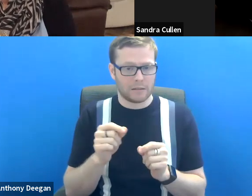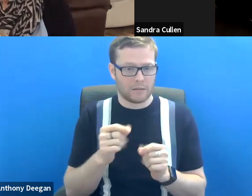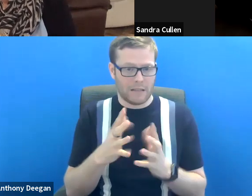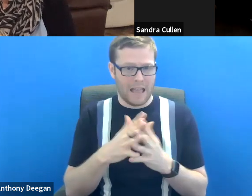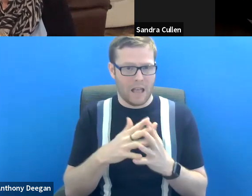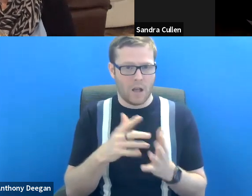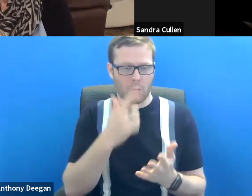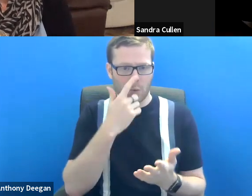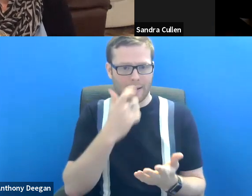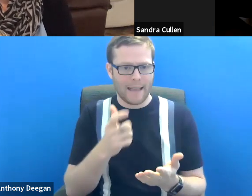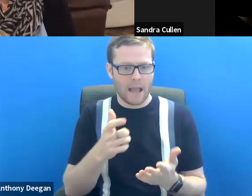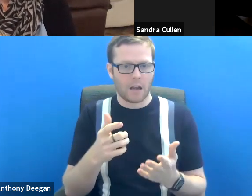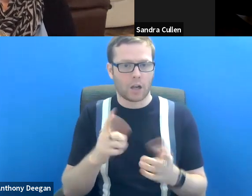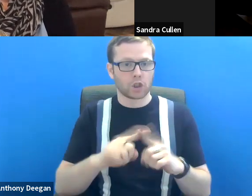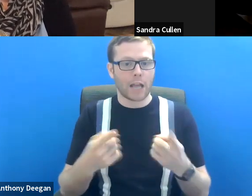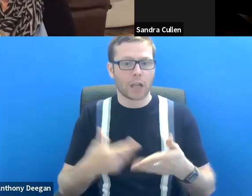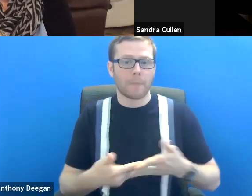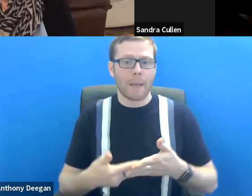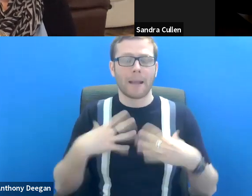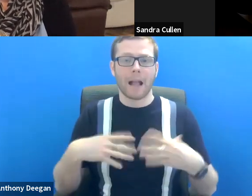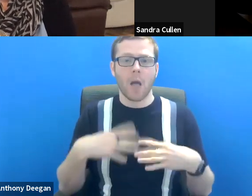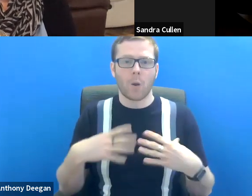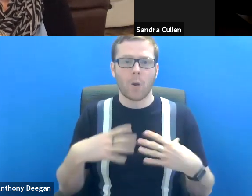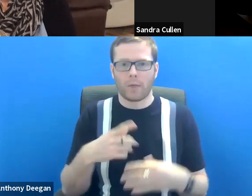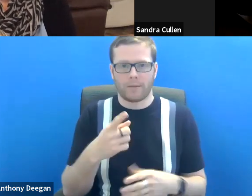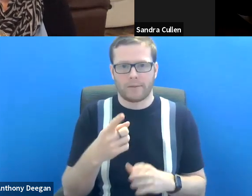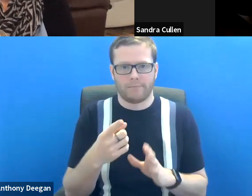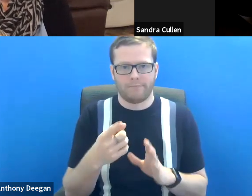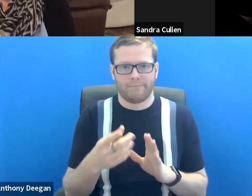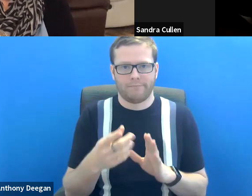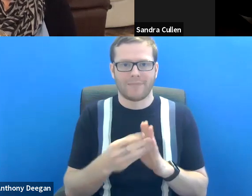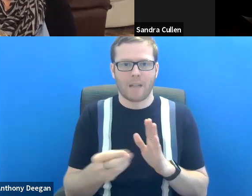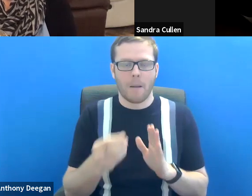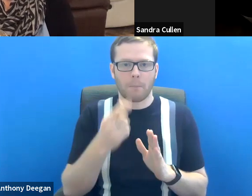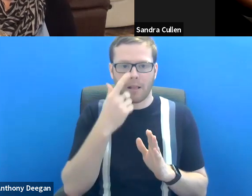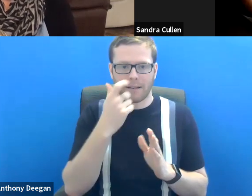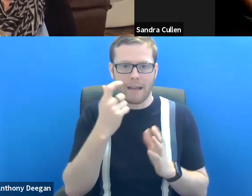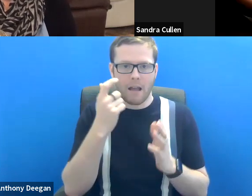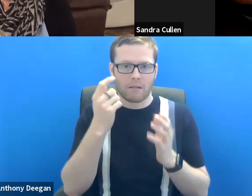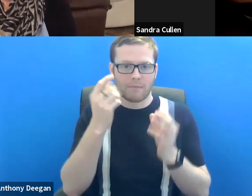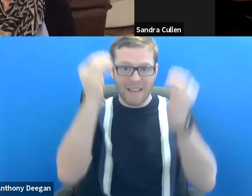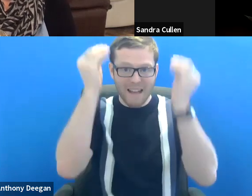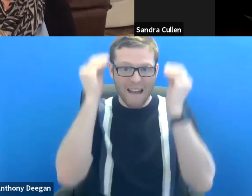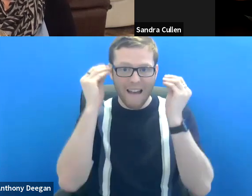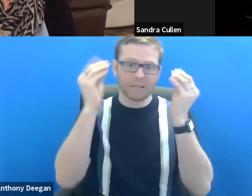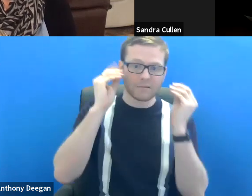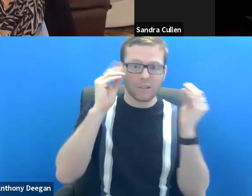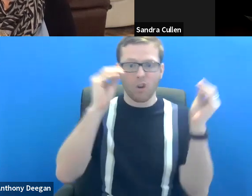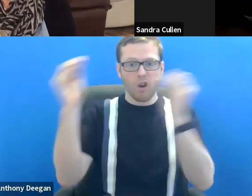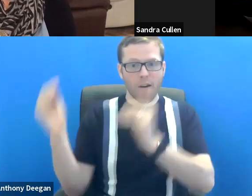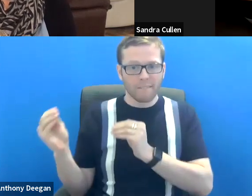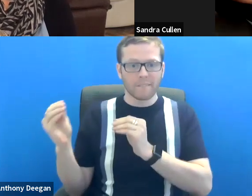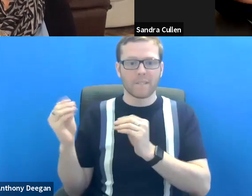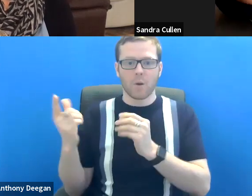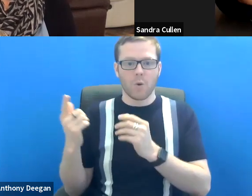what baby wears. So, for example, I would do some with a little hat if you have one, or you can take it off. Then you can put baby